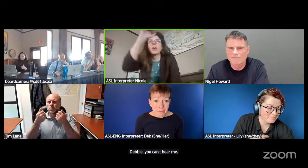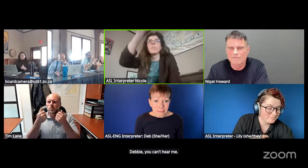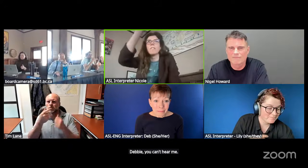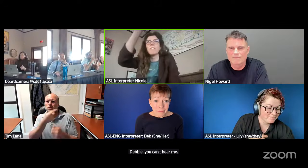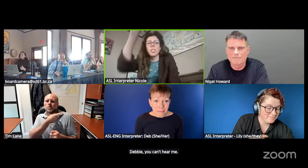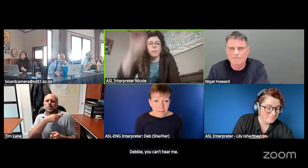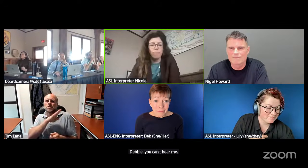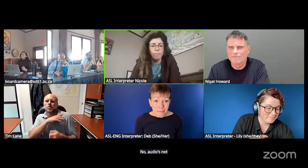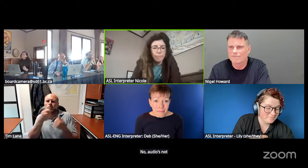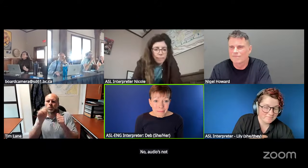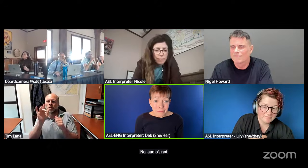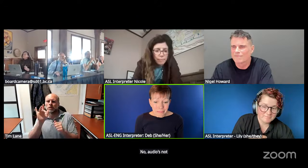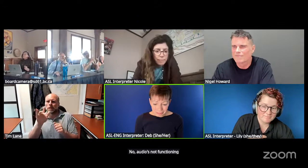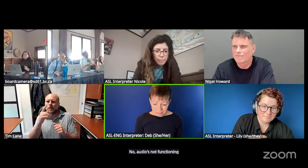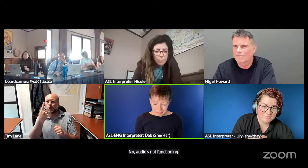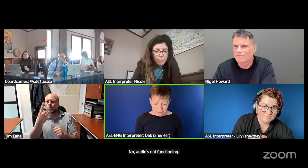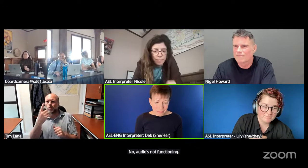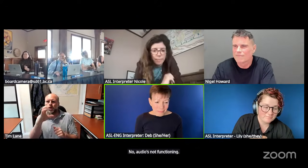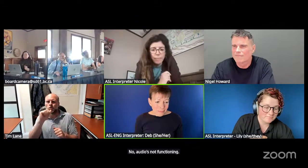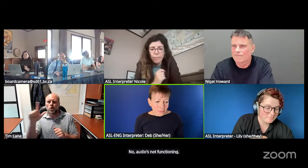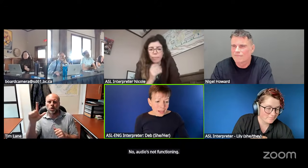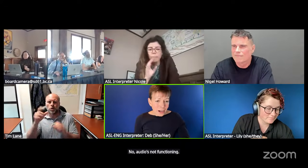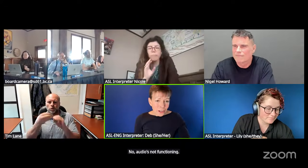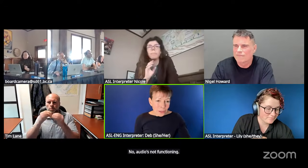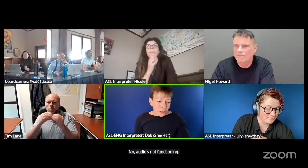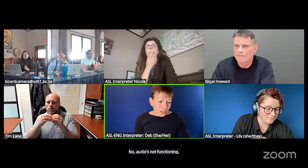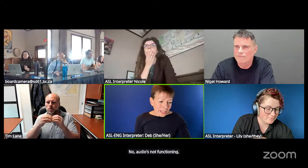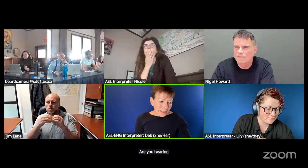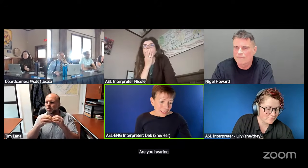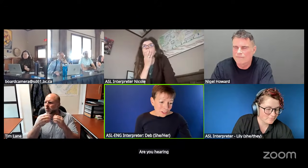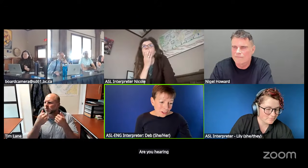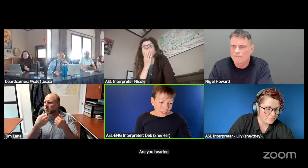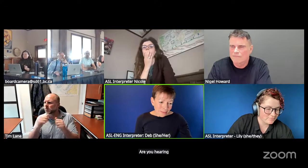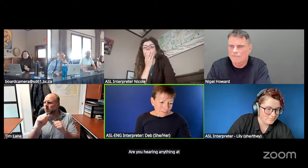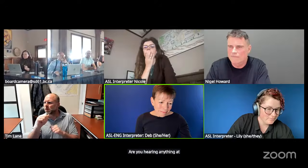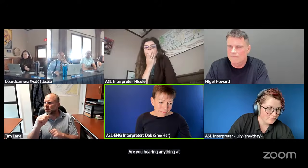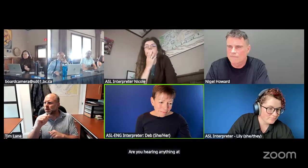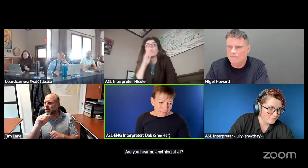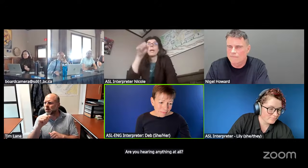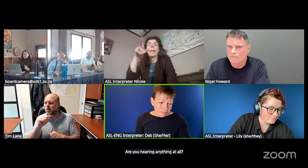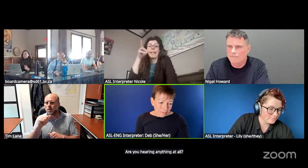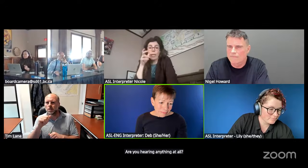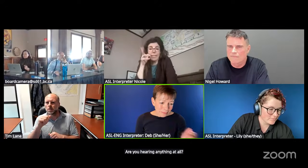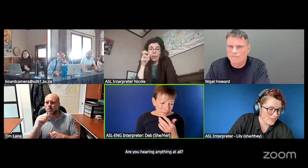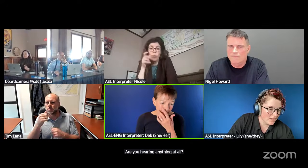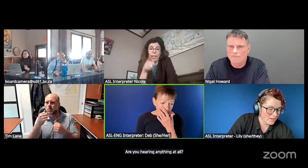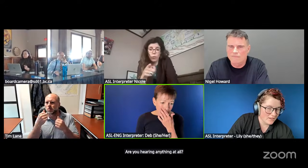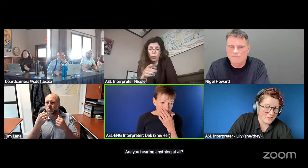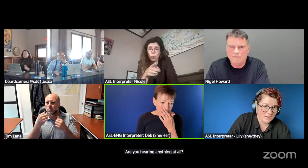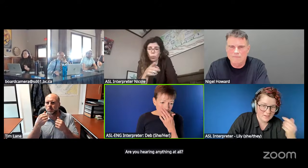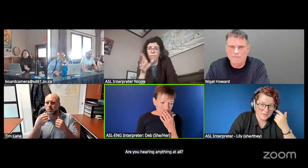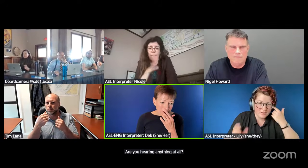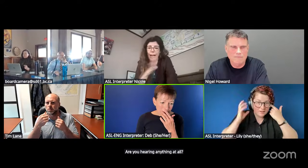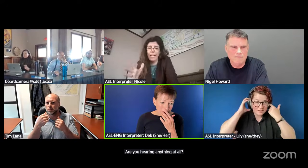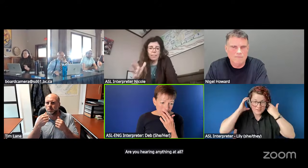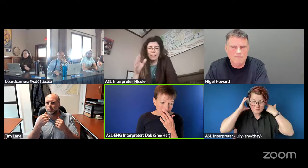No, audio's not functioning. Are you hearing anything at all?